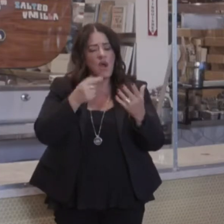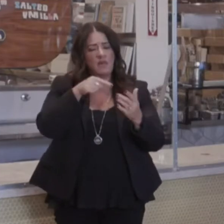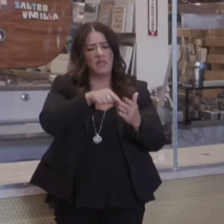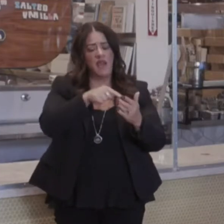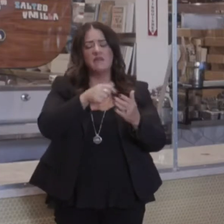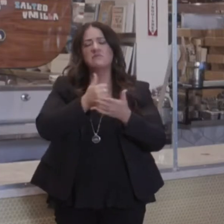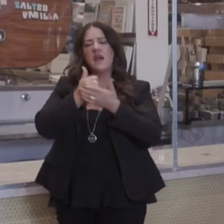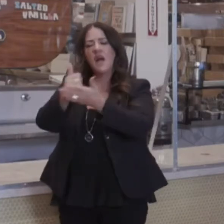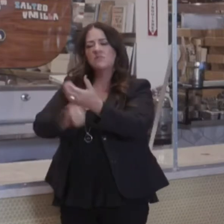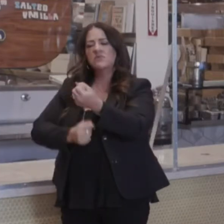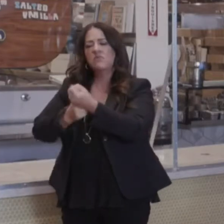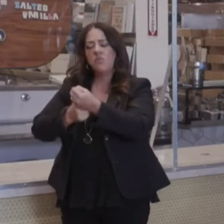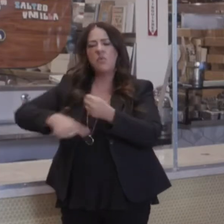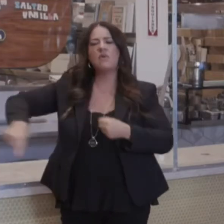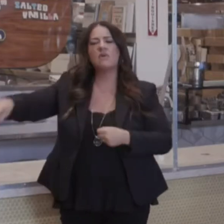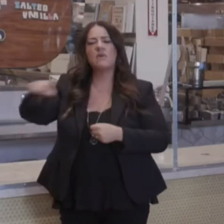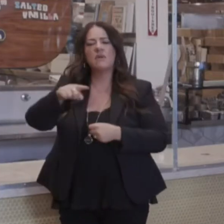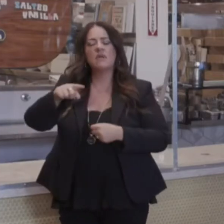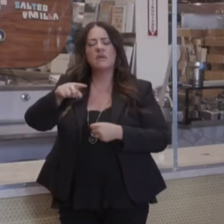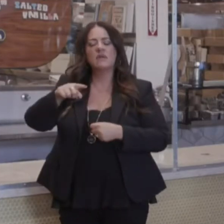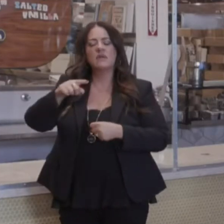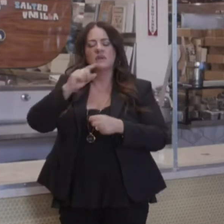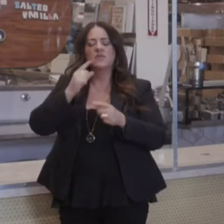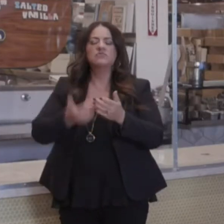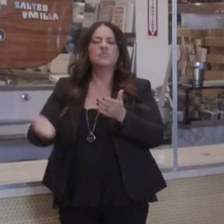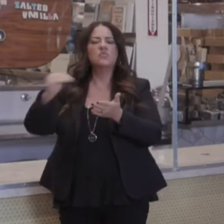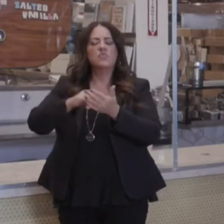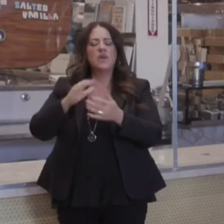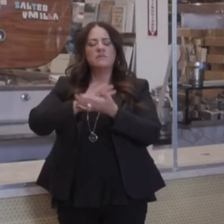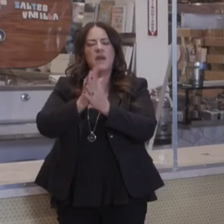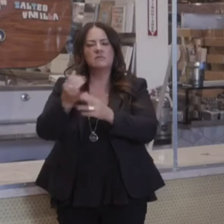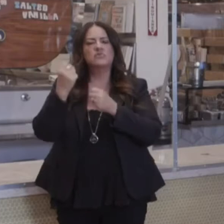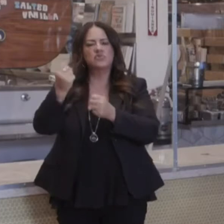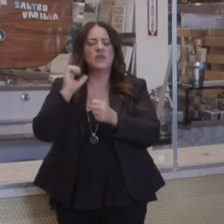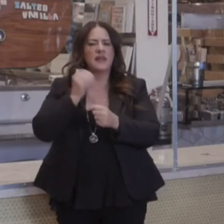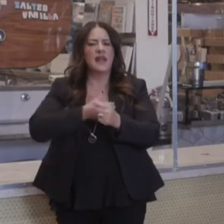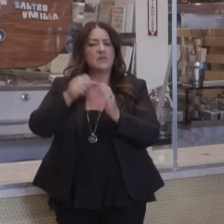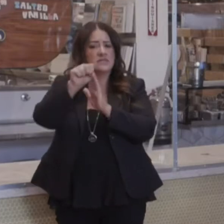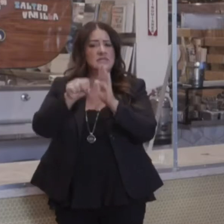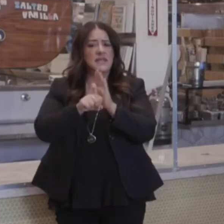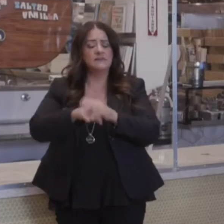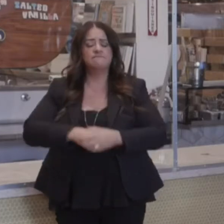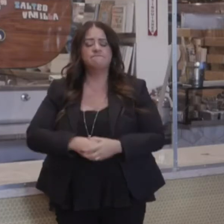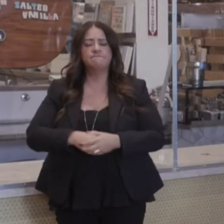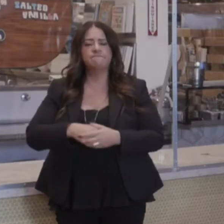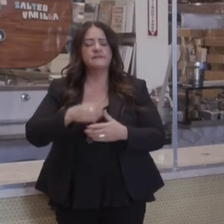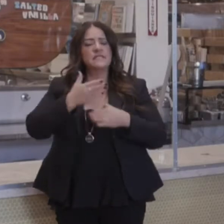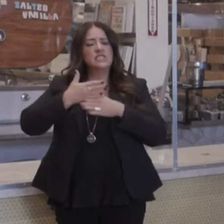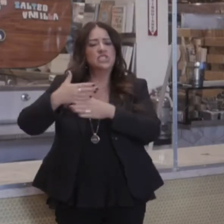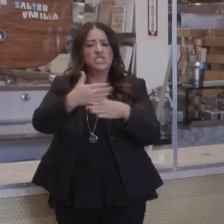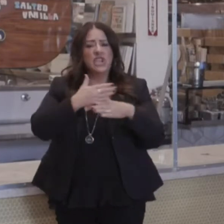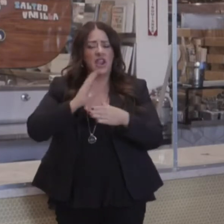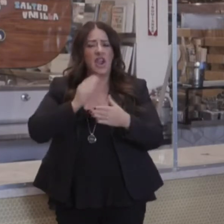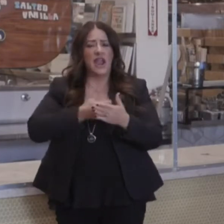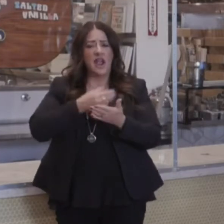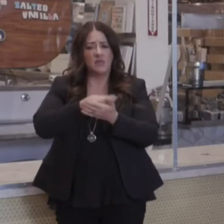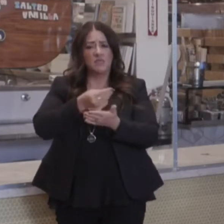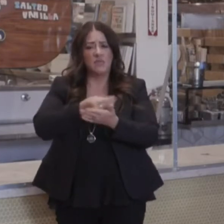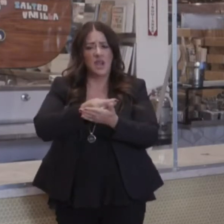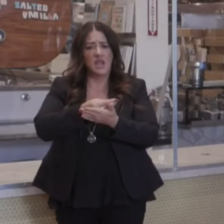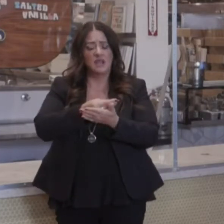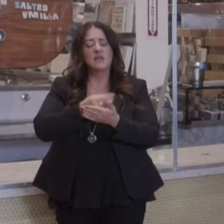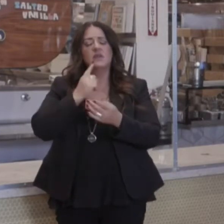state rebuild its greatness. In fact, that willingness to work and to share our resources is exactly what